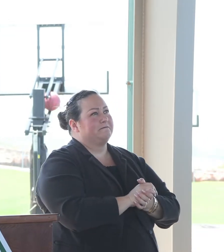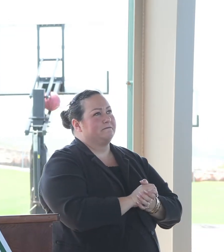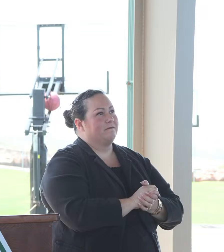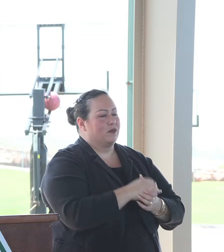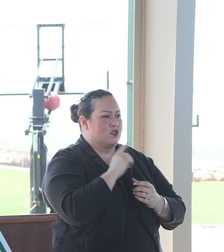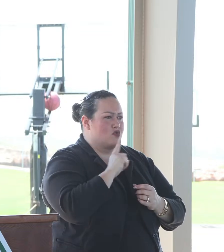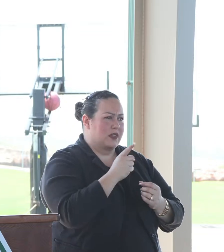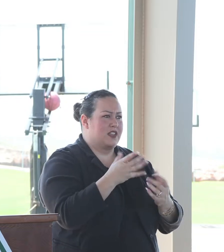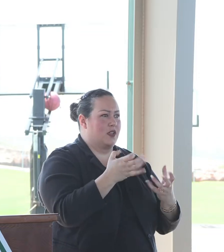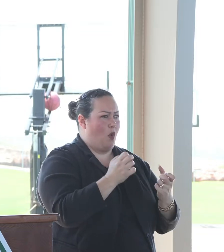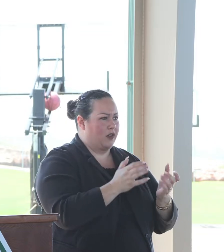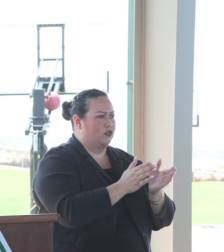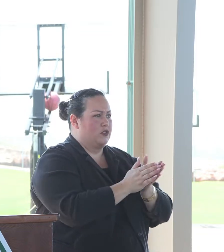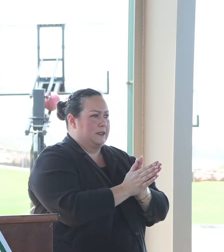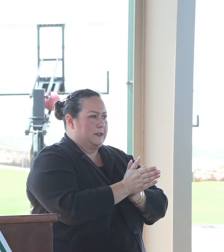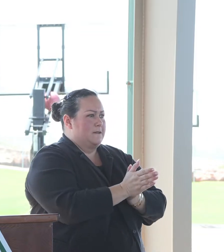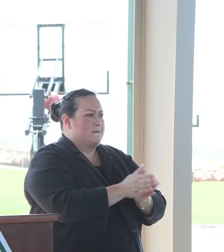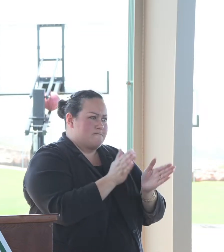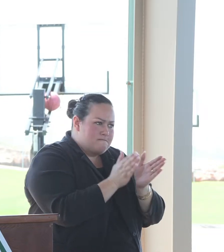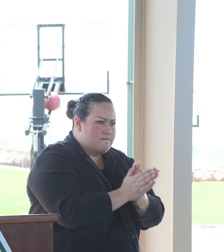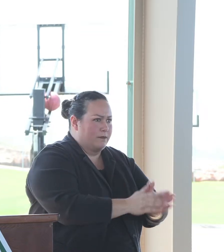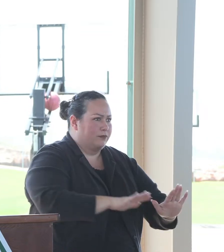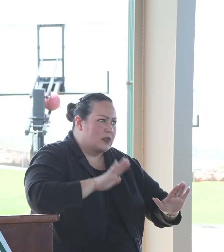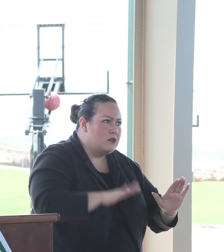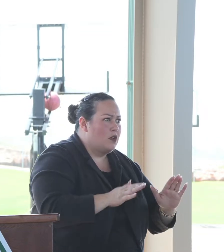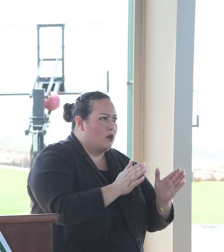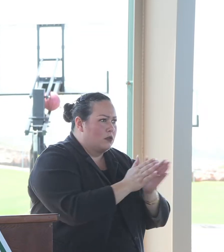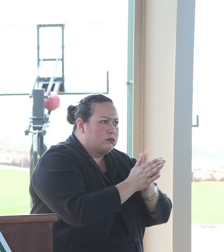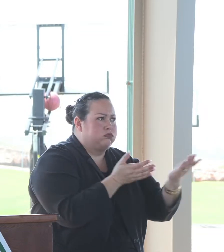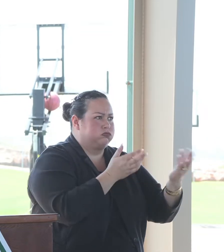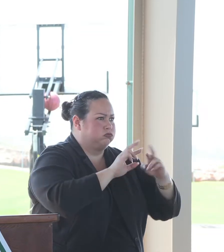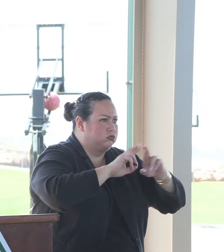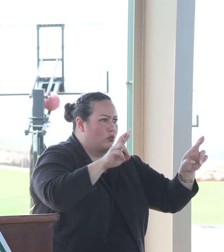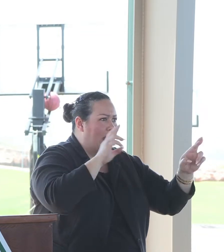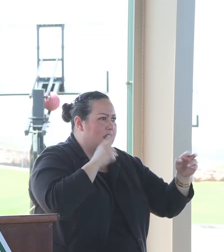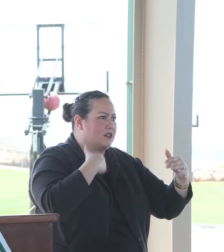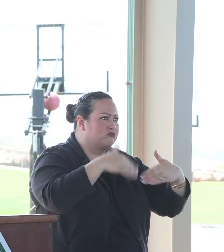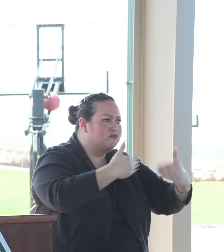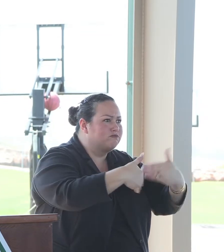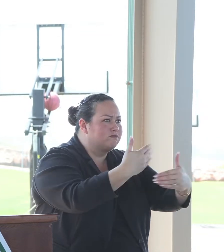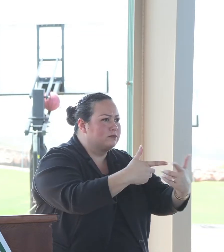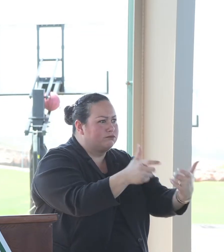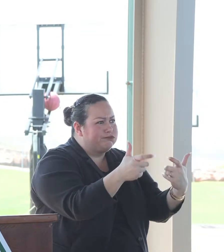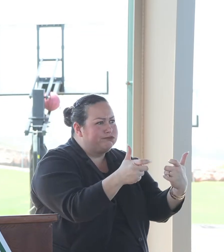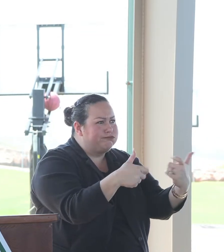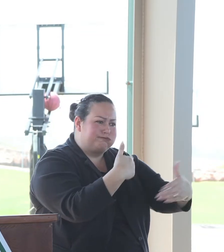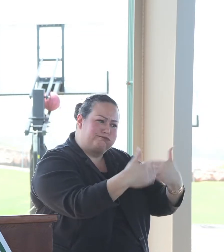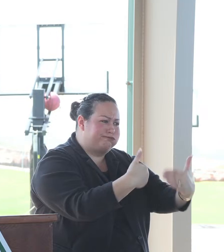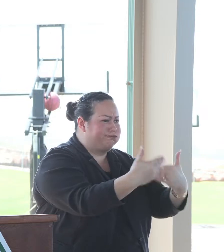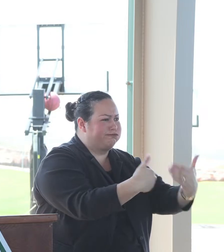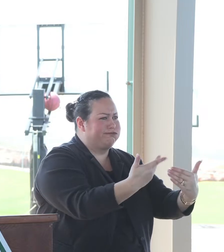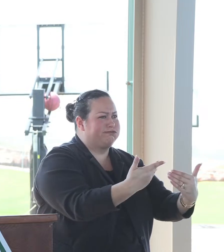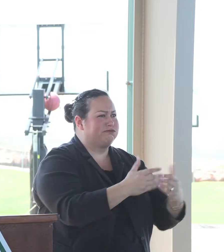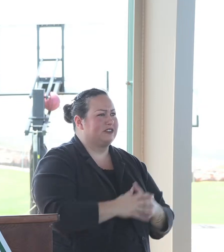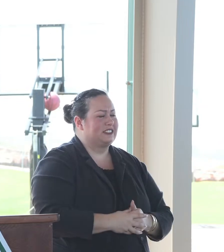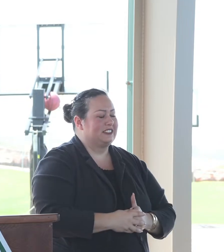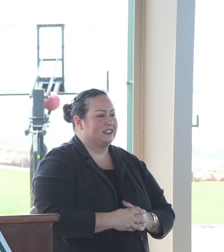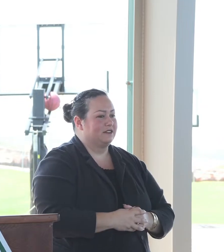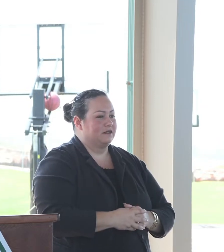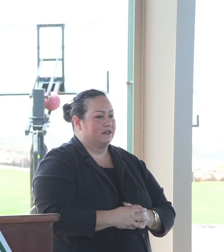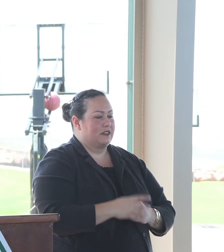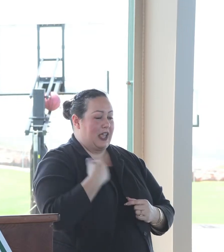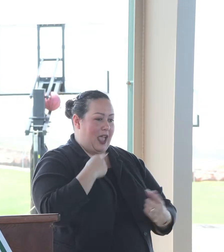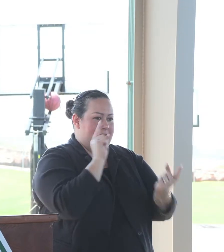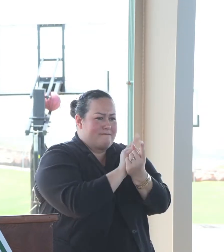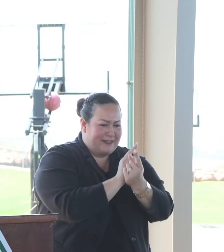down on the accelerator to make this town ready for its rebirth. And while I was out, I met a family with small kids, and I'm a sucker